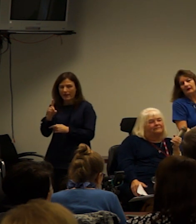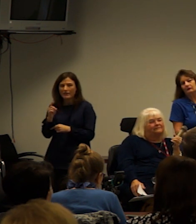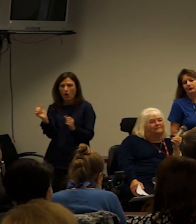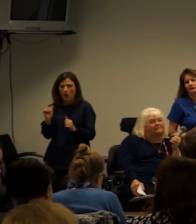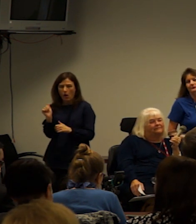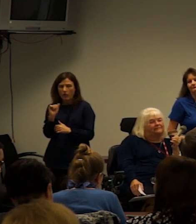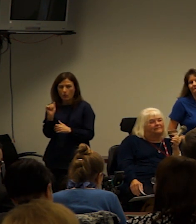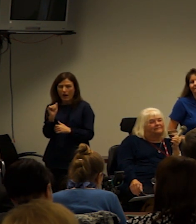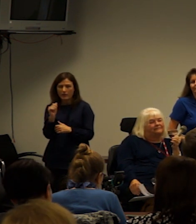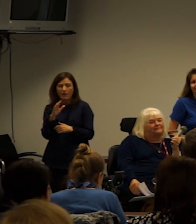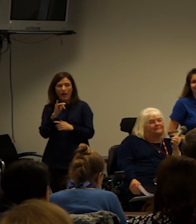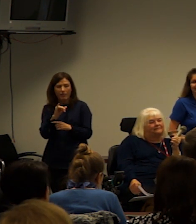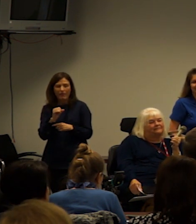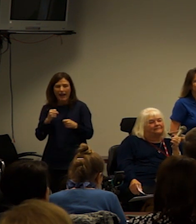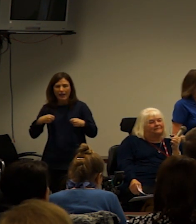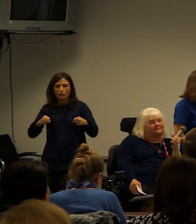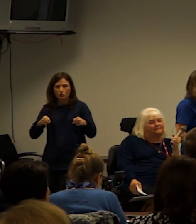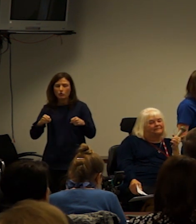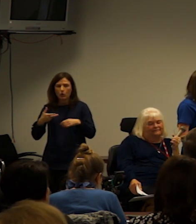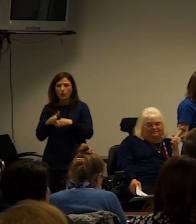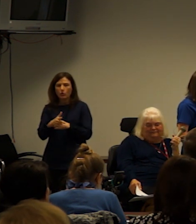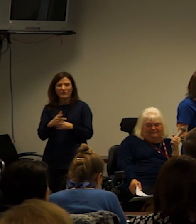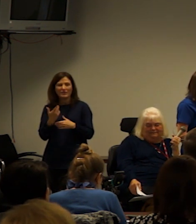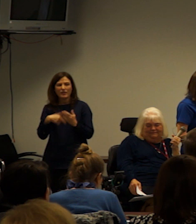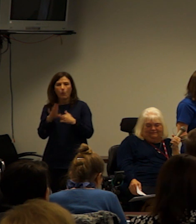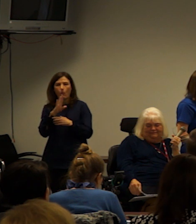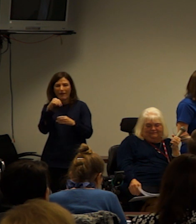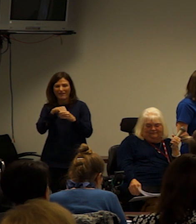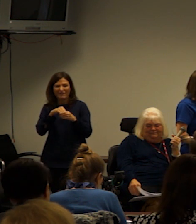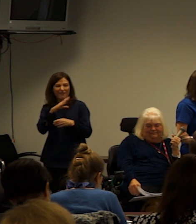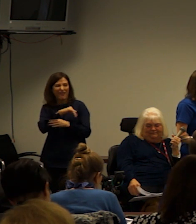in that pile of rubble. Okay. All right.